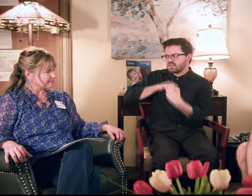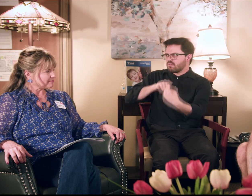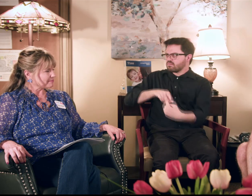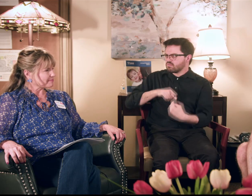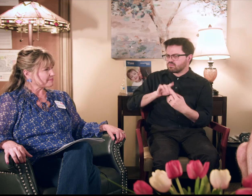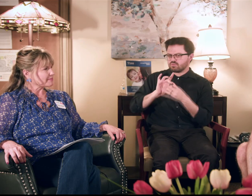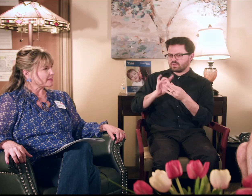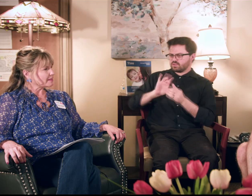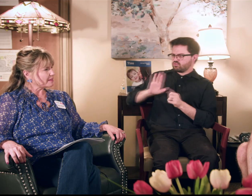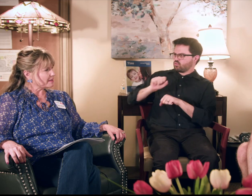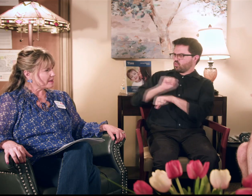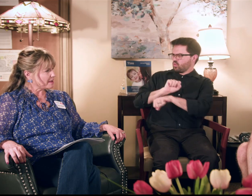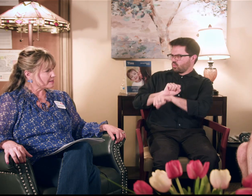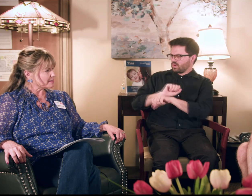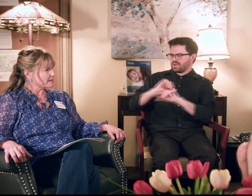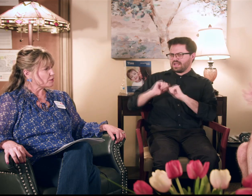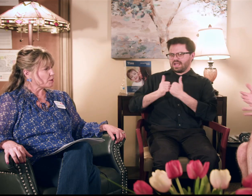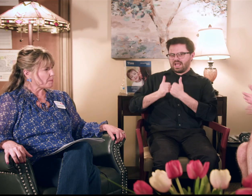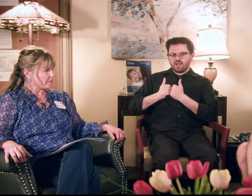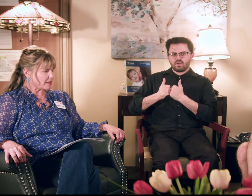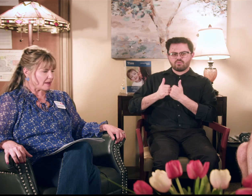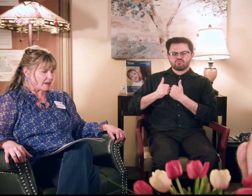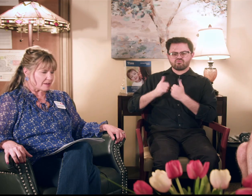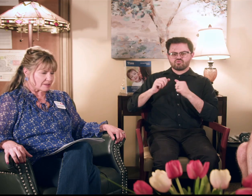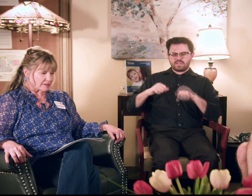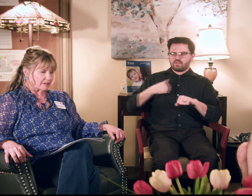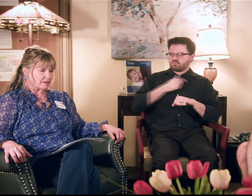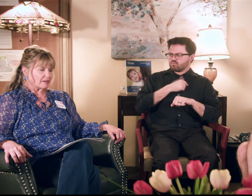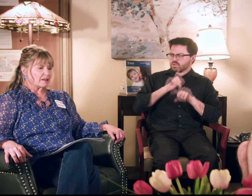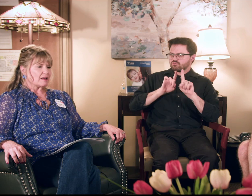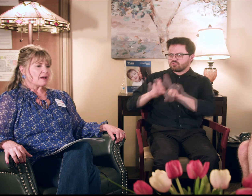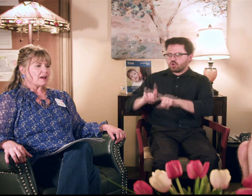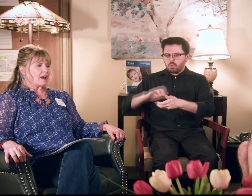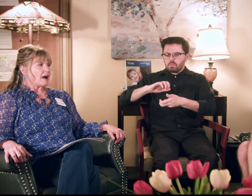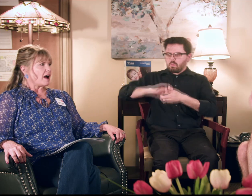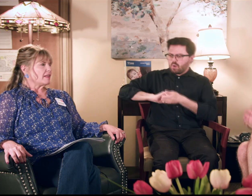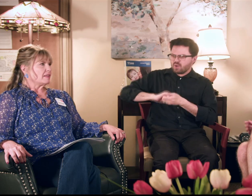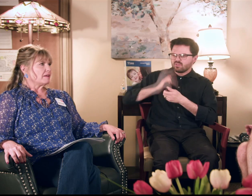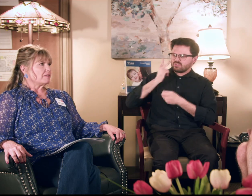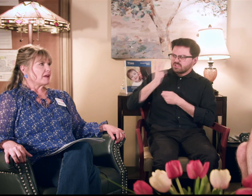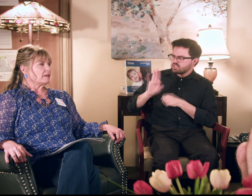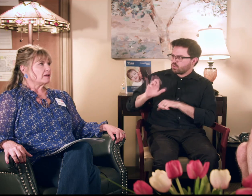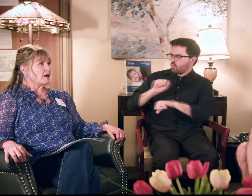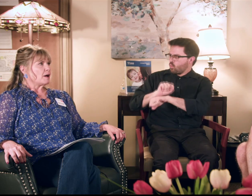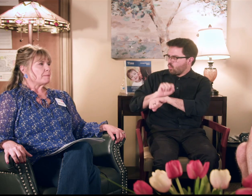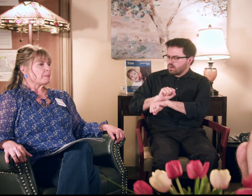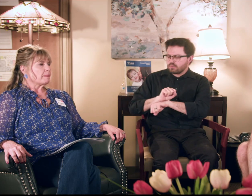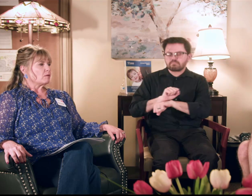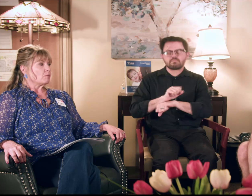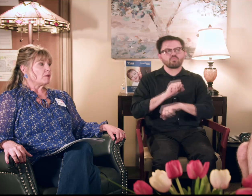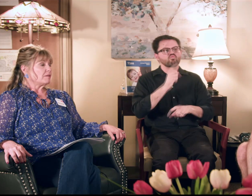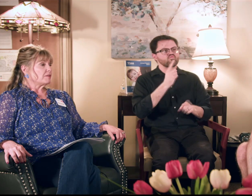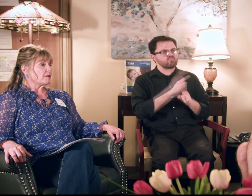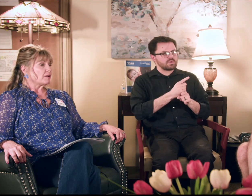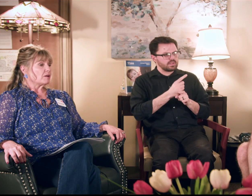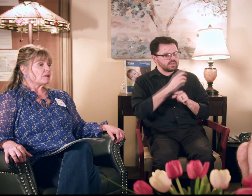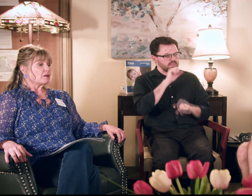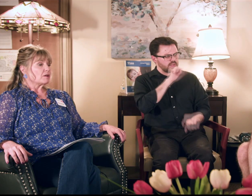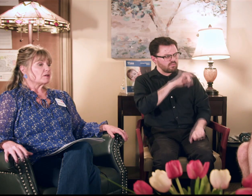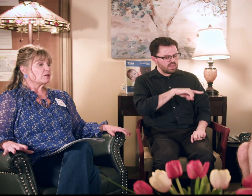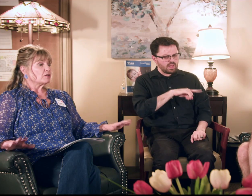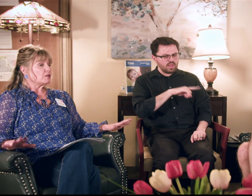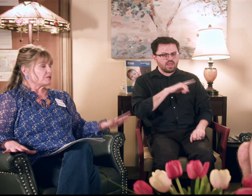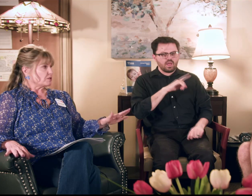are ways that they're partnering, come alongside, see the work? What does that look like? How would that happen? I love that. One of